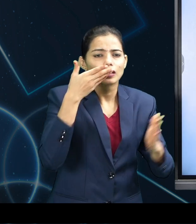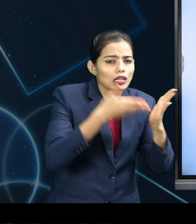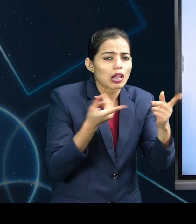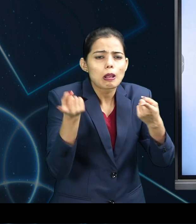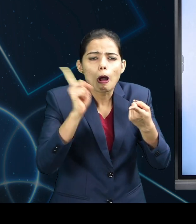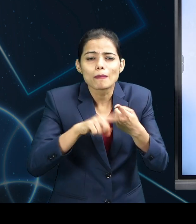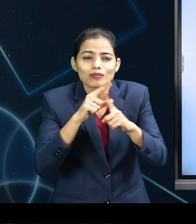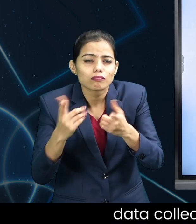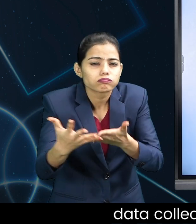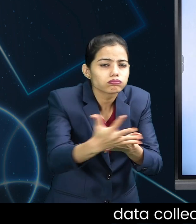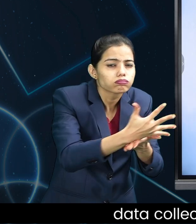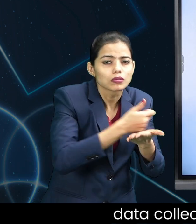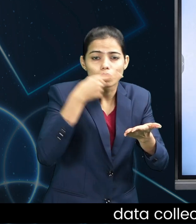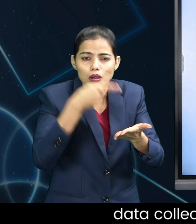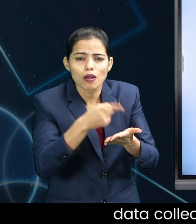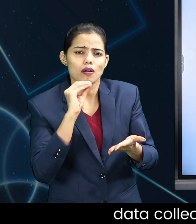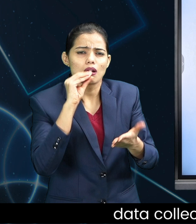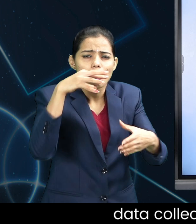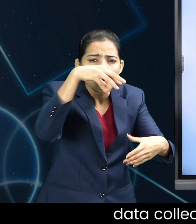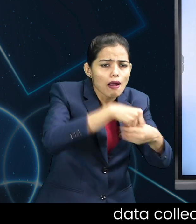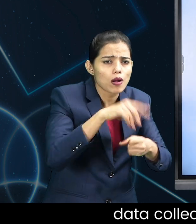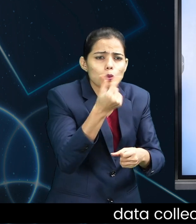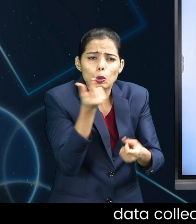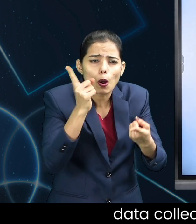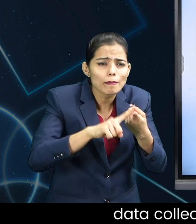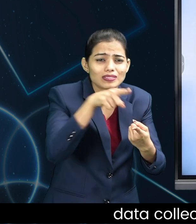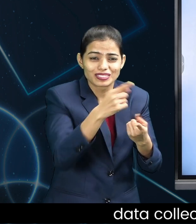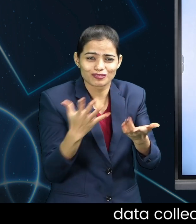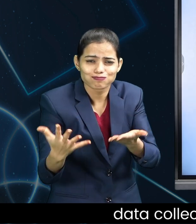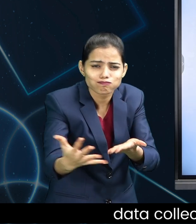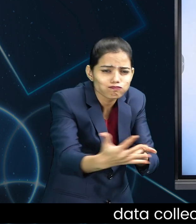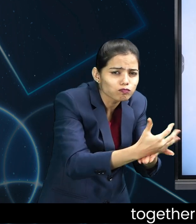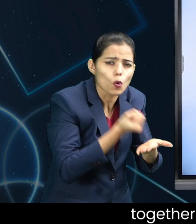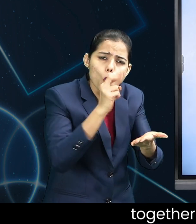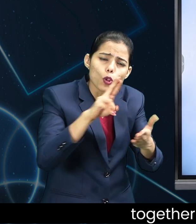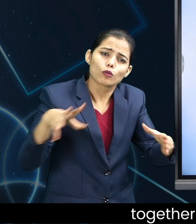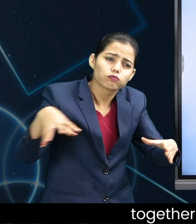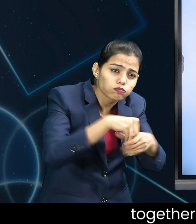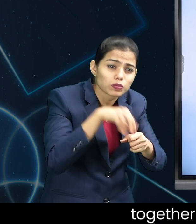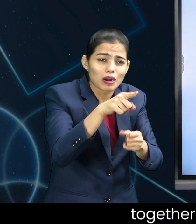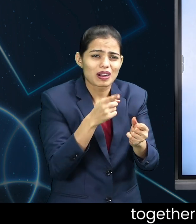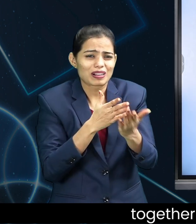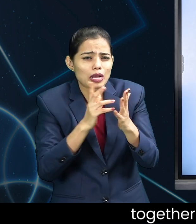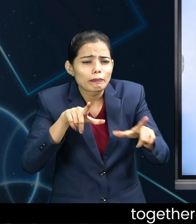In this case, data collection involves using surveys, interviews to gather employees' feedback